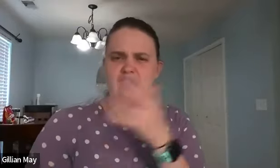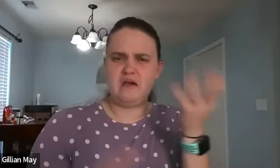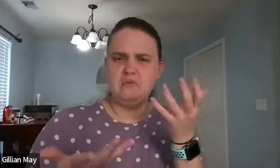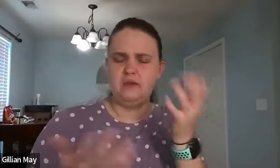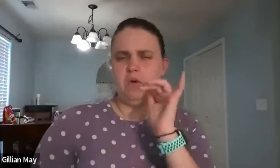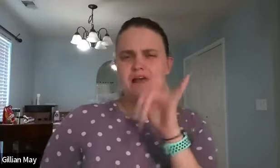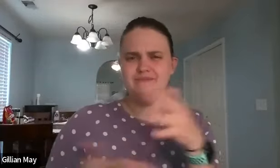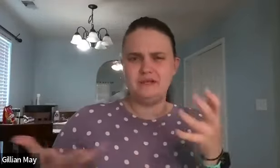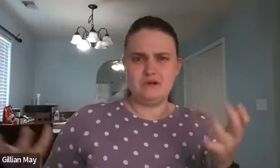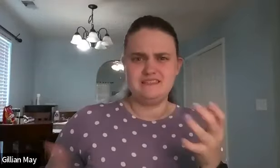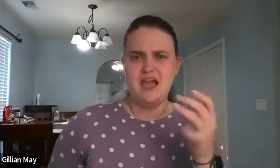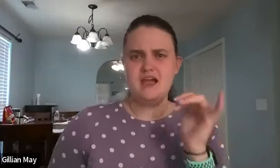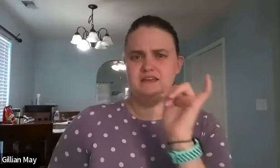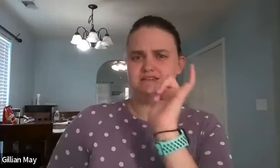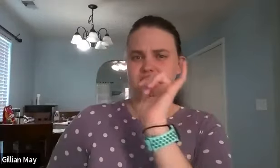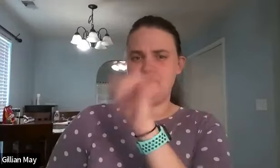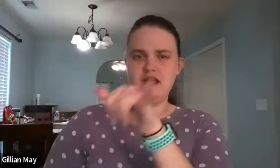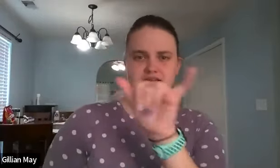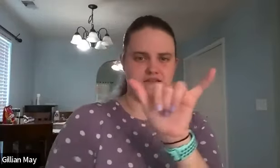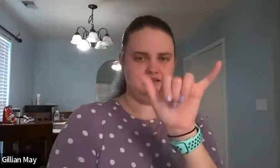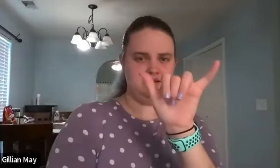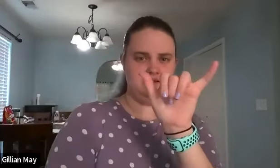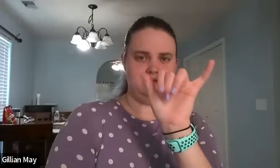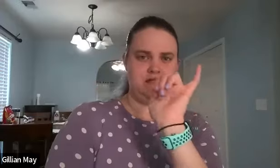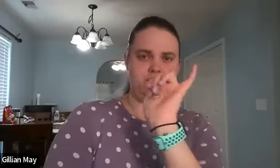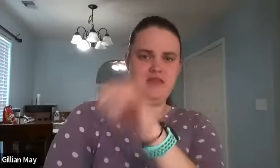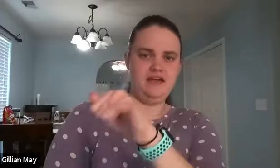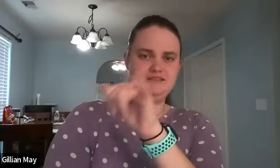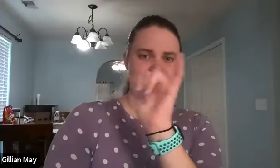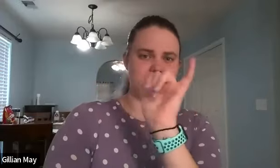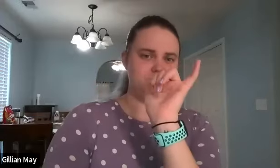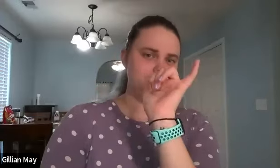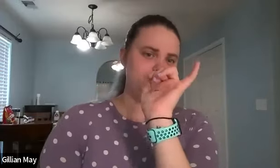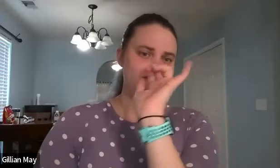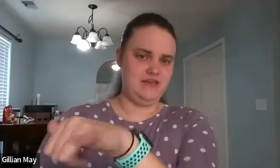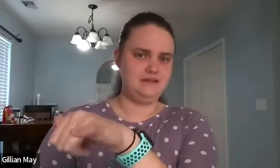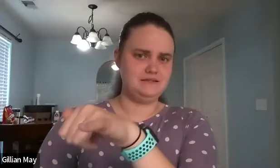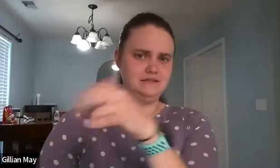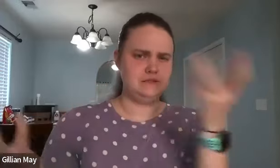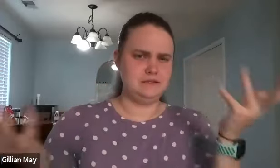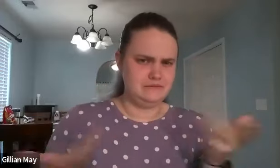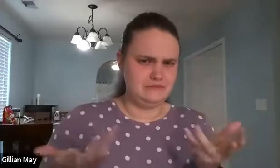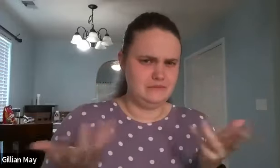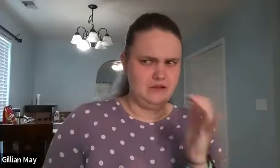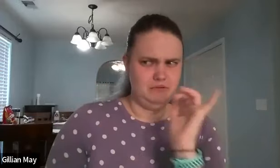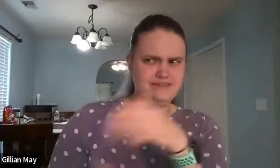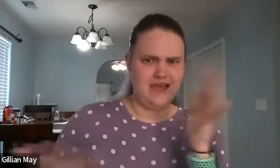that, like what, like what's that, is that you just kind of smack it, that, what's